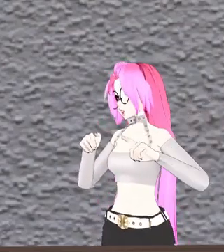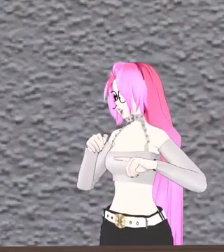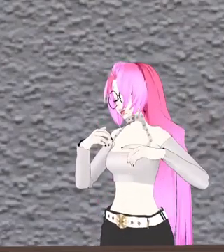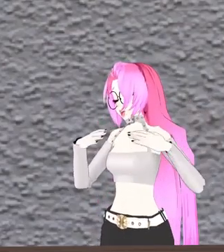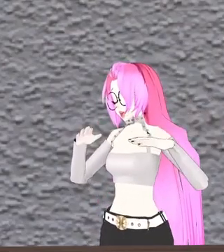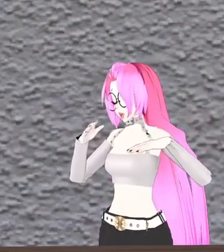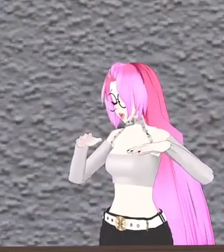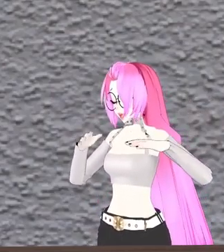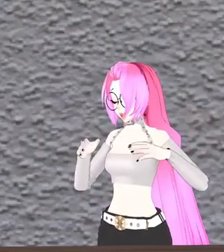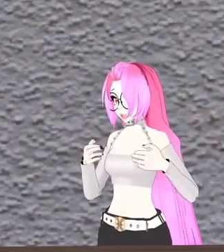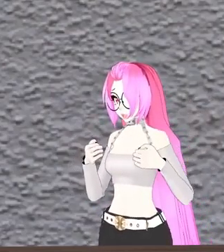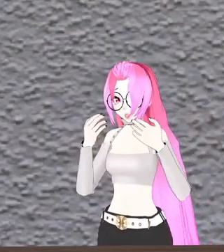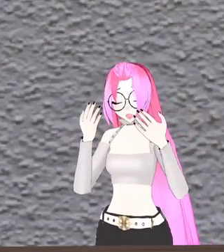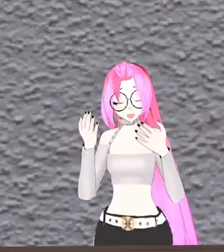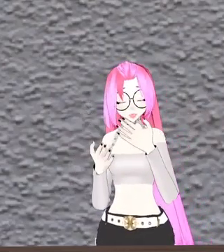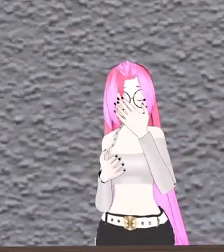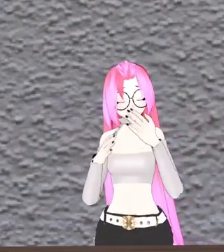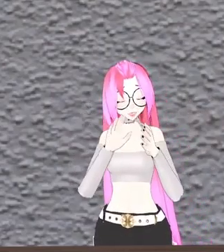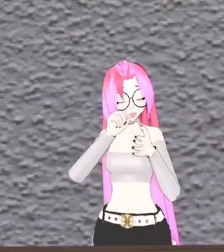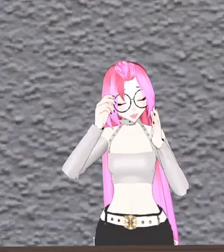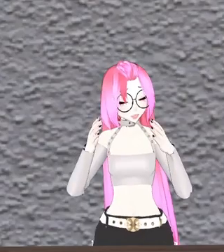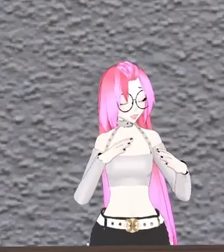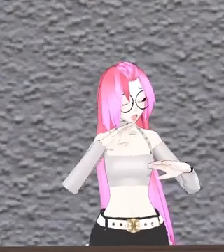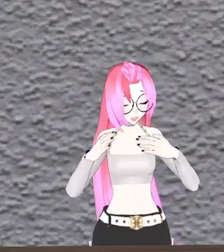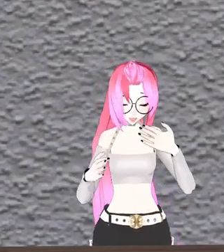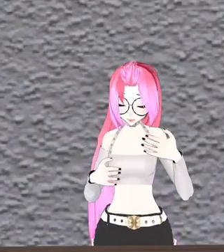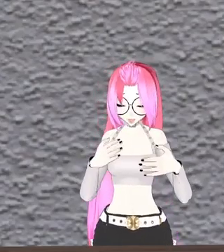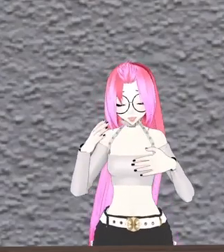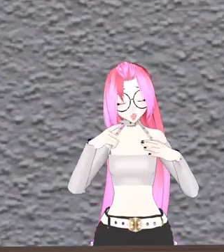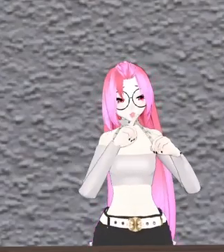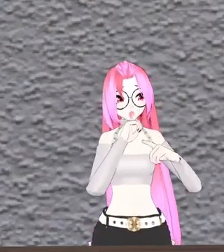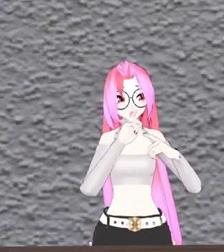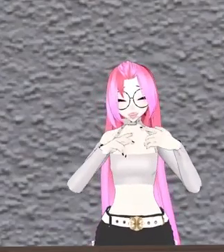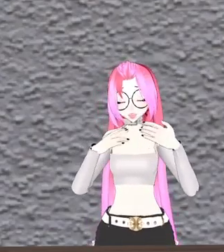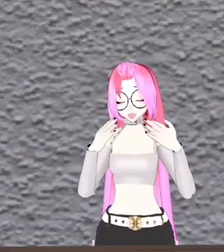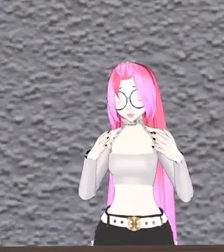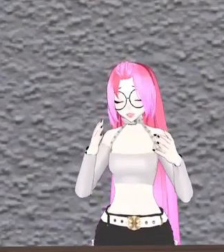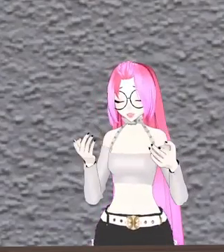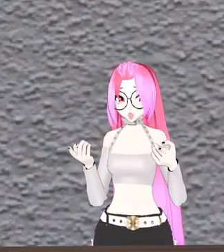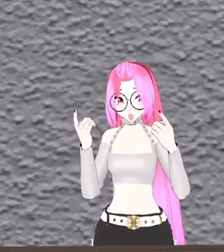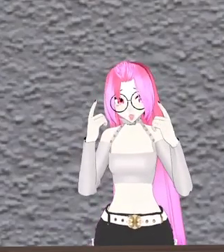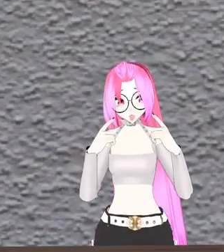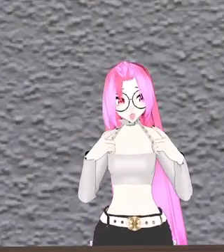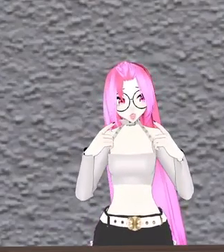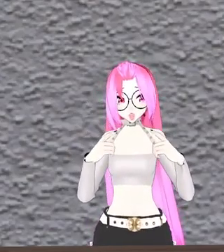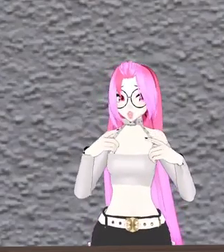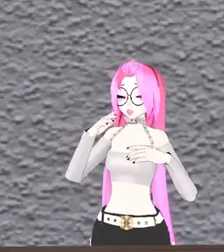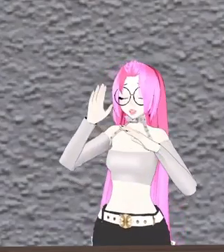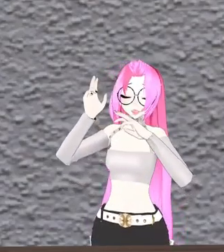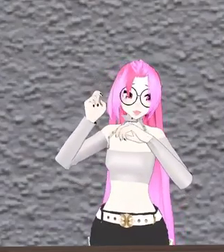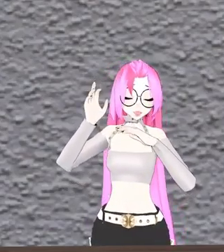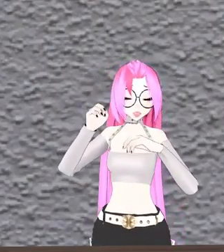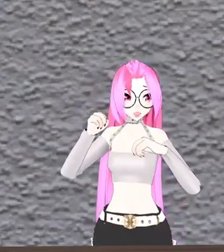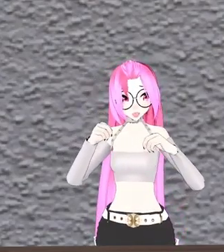1, 2, 3, 4, 5, 6. Wow, there's a lot of new students. Welcome, welcome. I'm really happy that you guys decided to come here, and I hope that